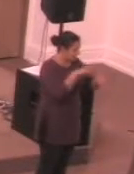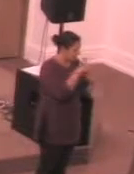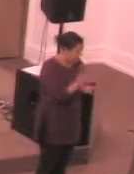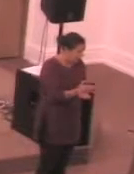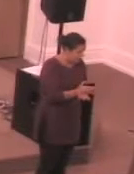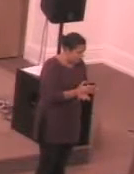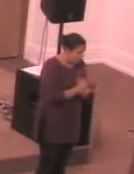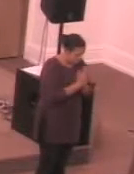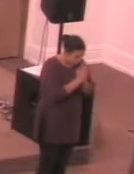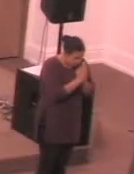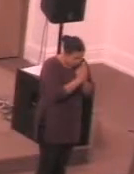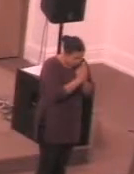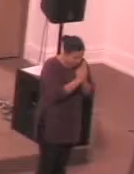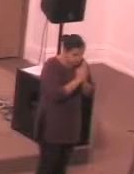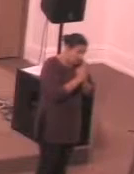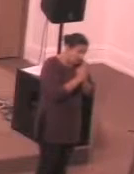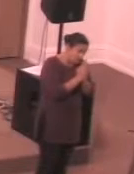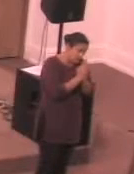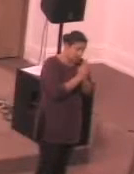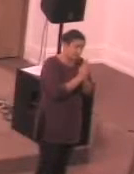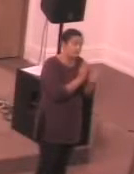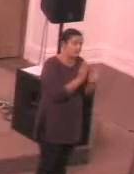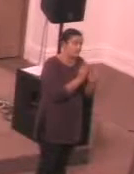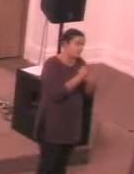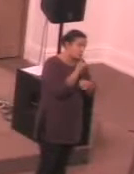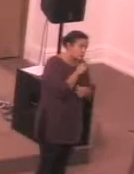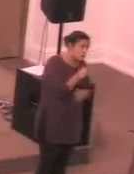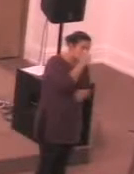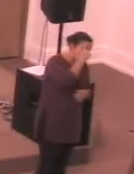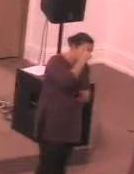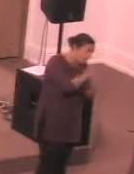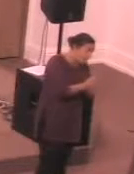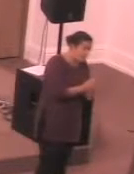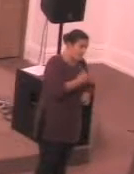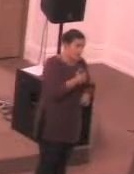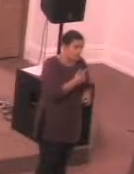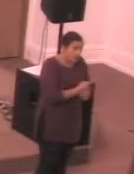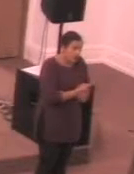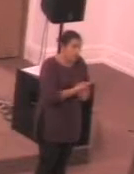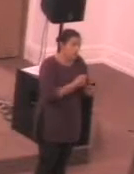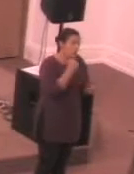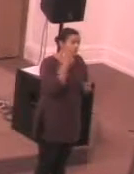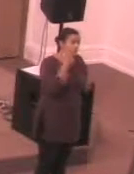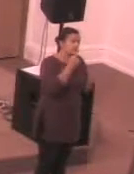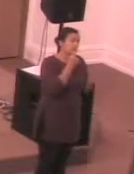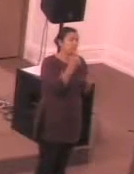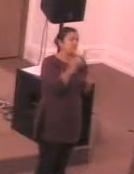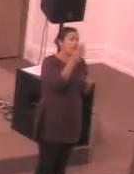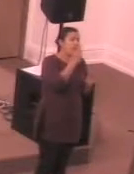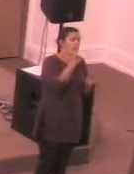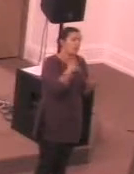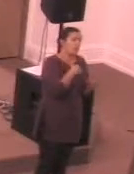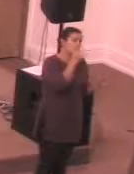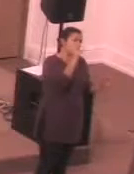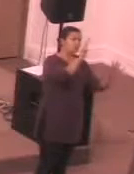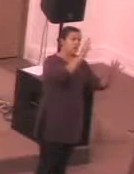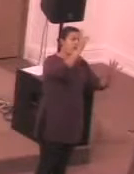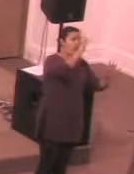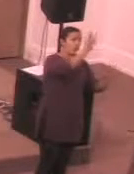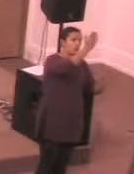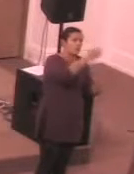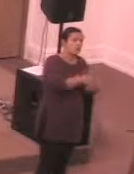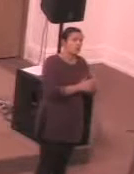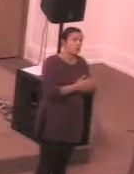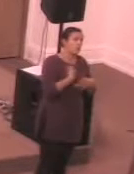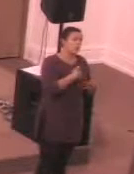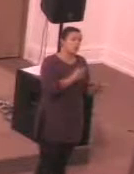and take care of, you know, business mentally, spiritually, and go, you know, God, we really want you to be glorified, but we don't want to just wish it so.